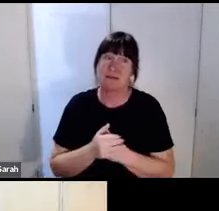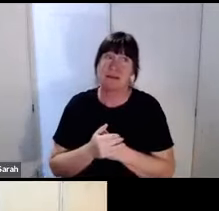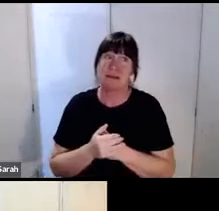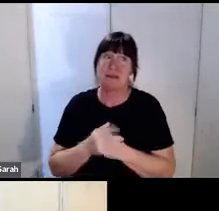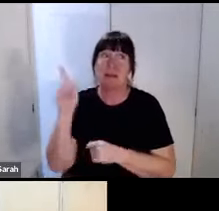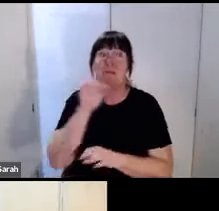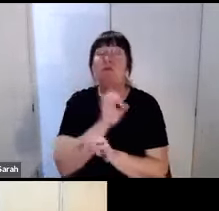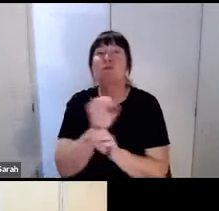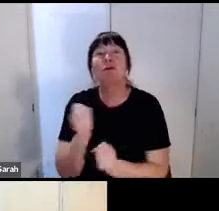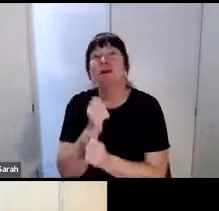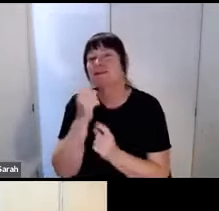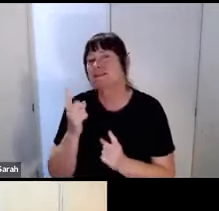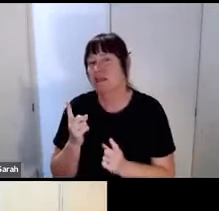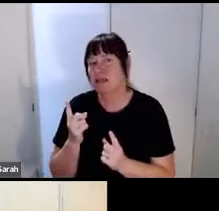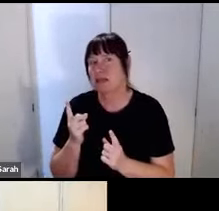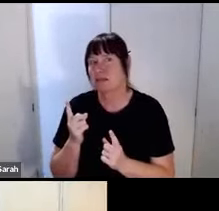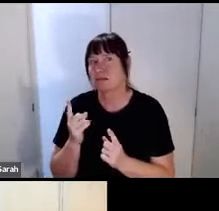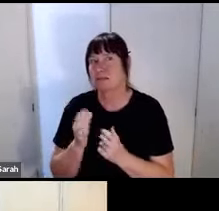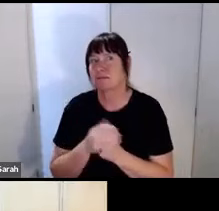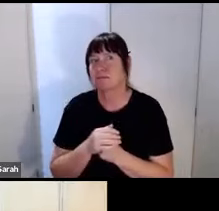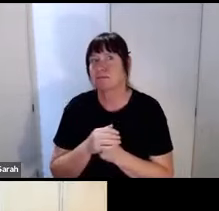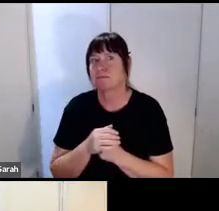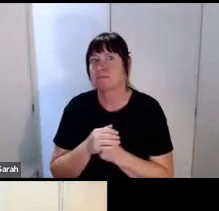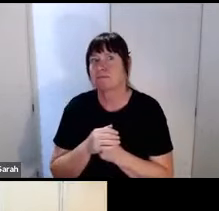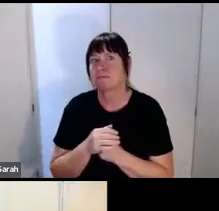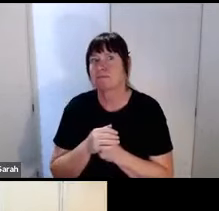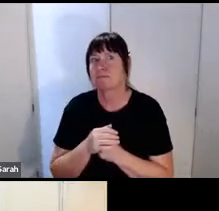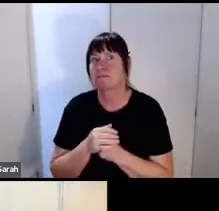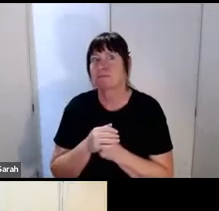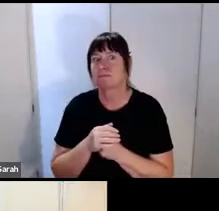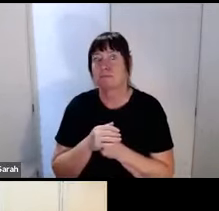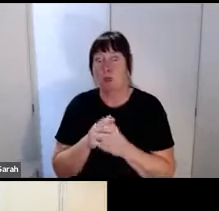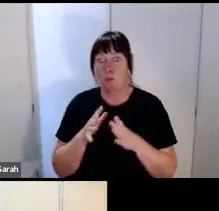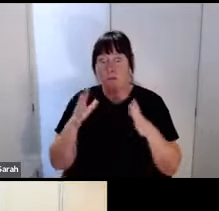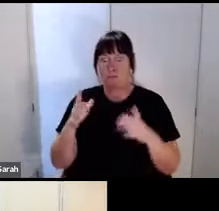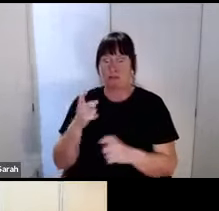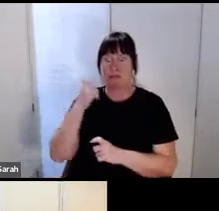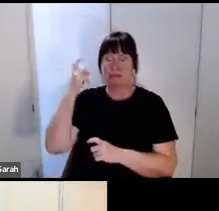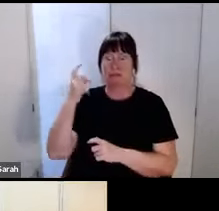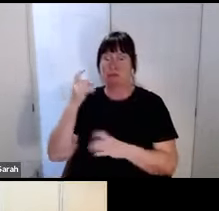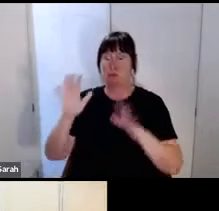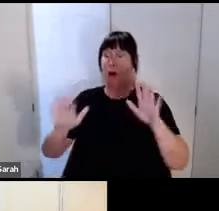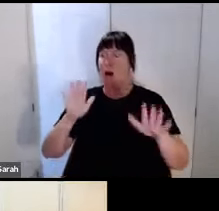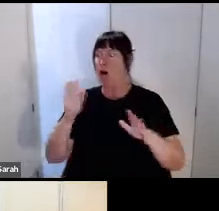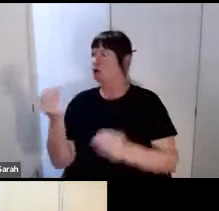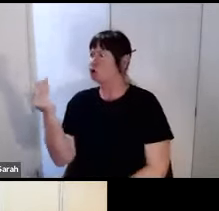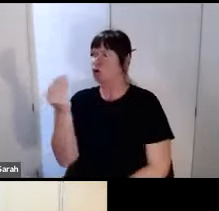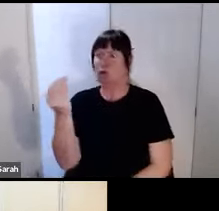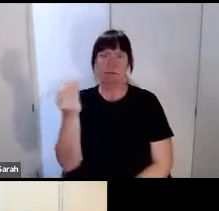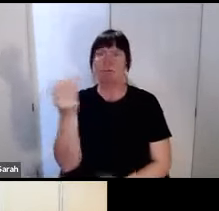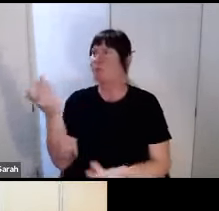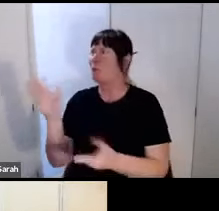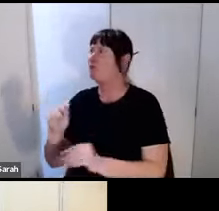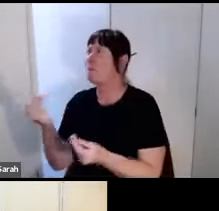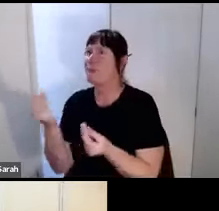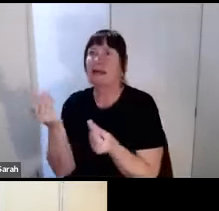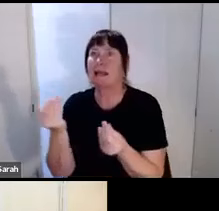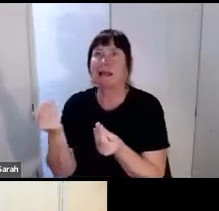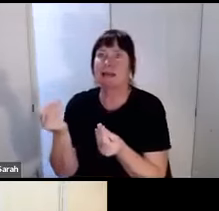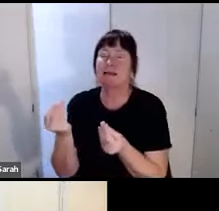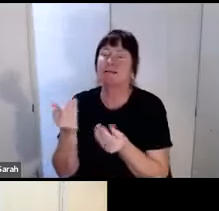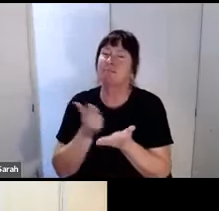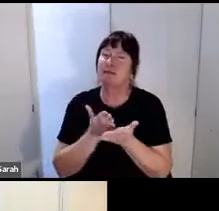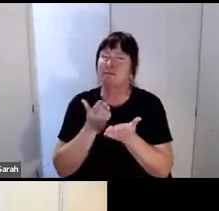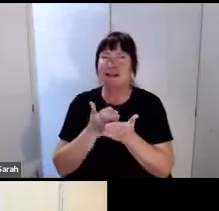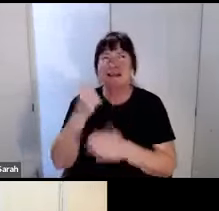is that I imagine that the main concern is like, oh my God, costs. Think outside